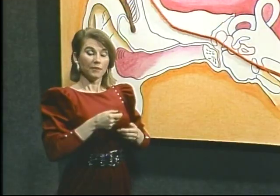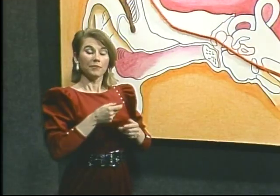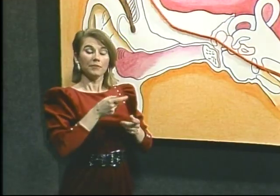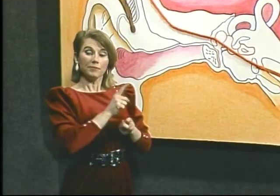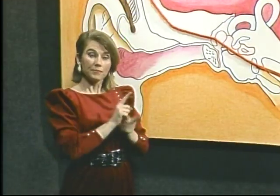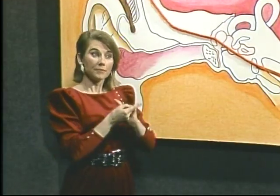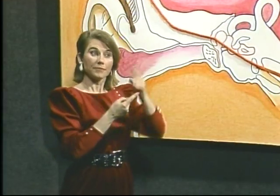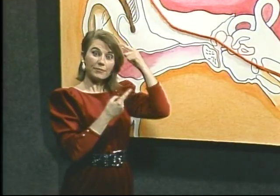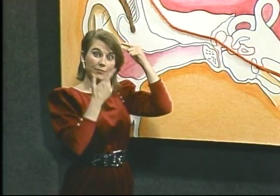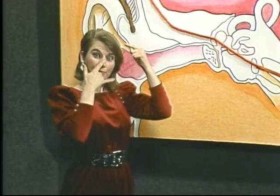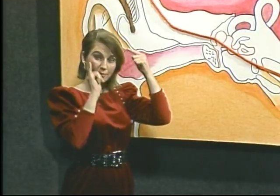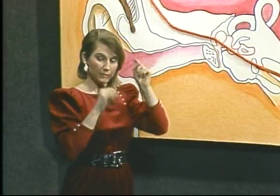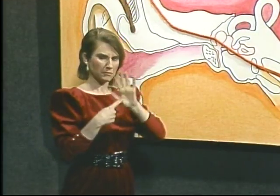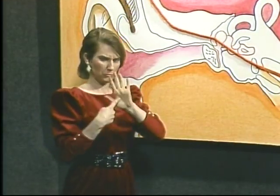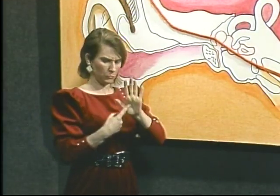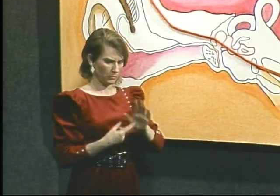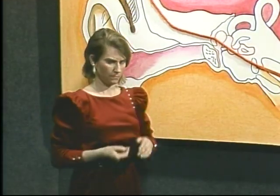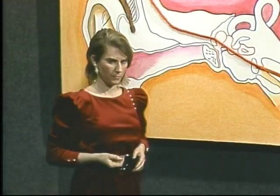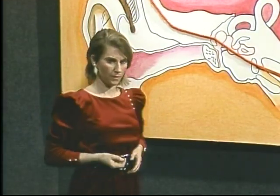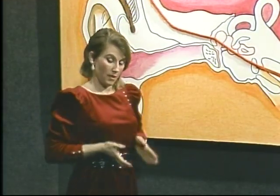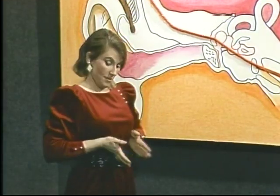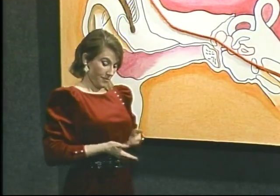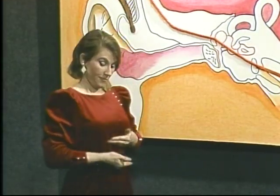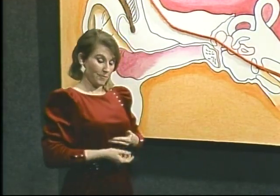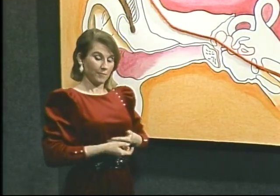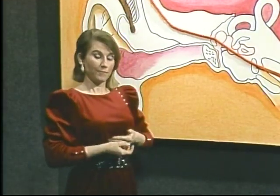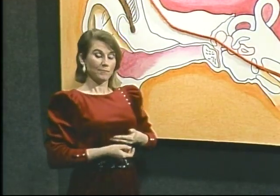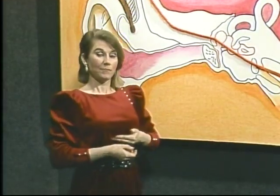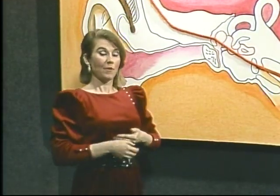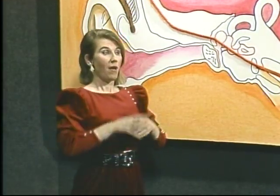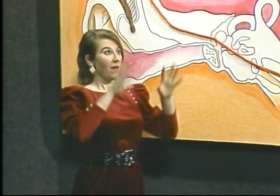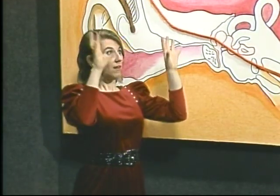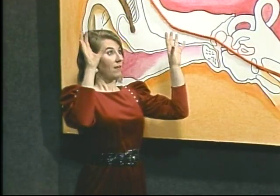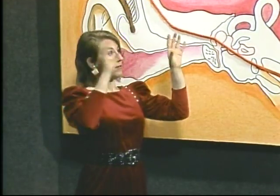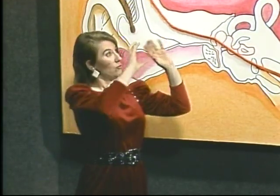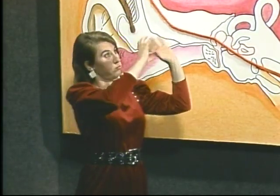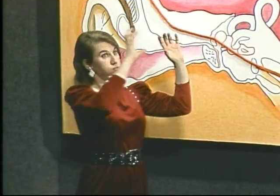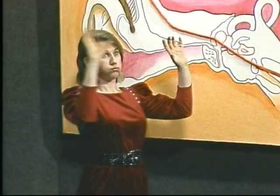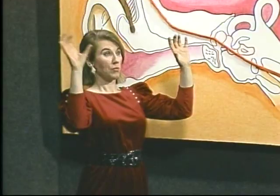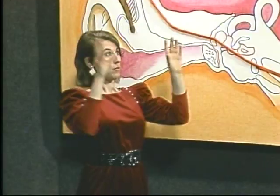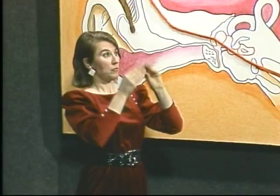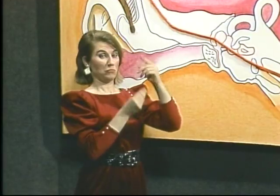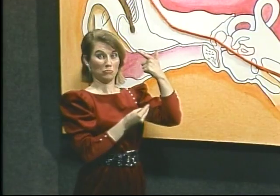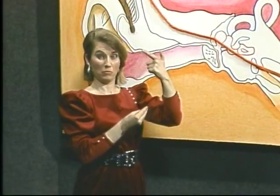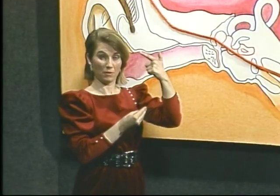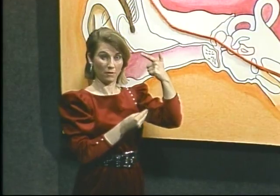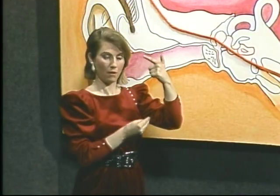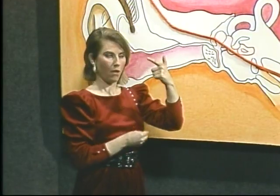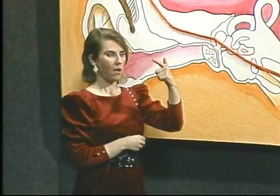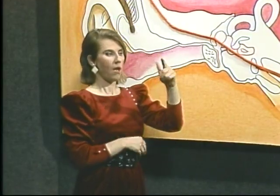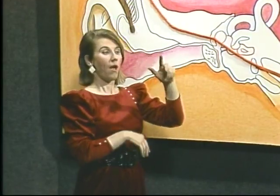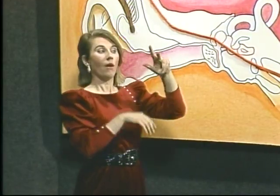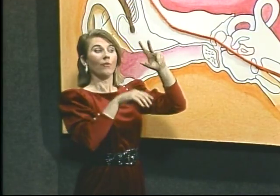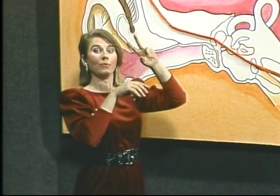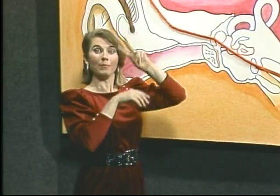This processor converts in this manner. With the